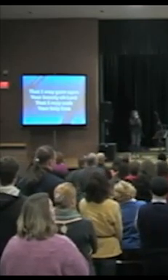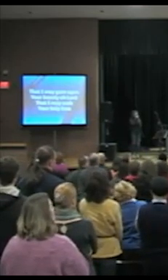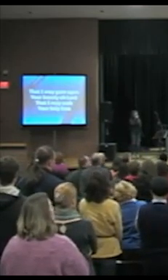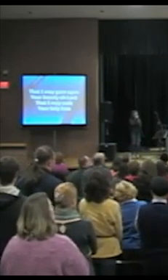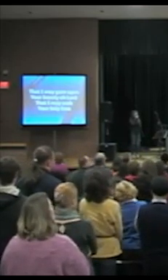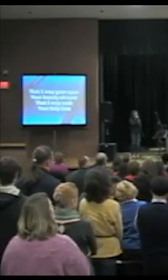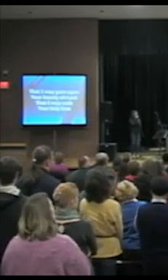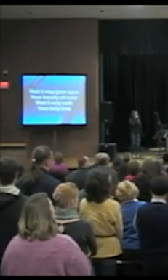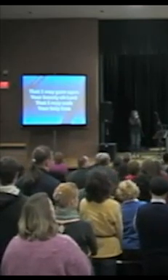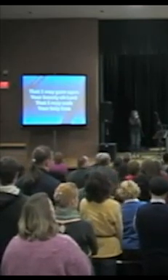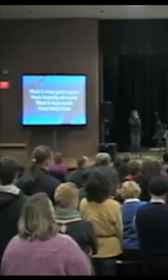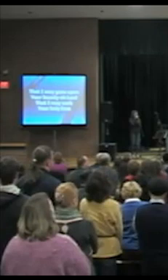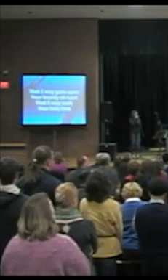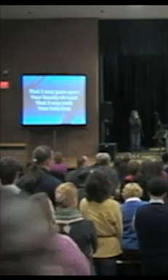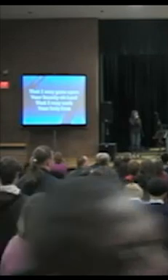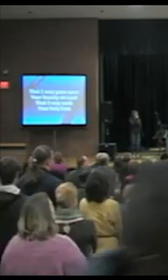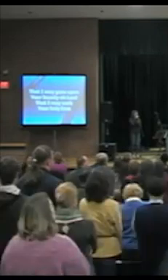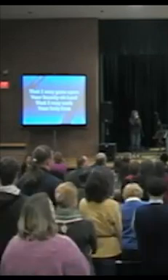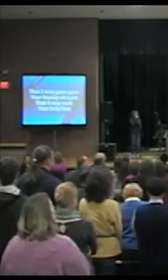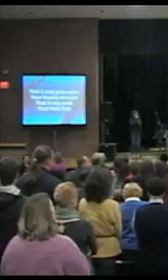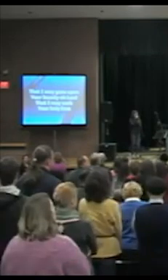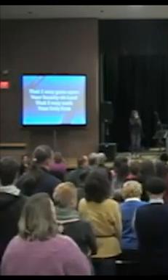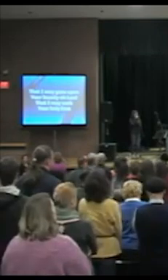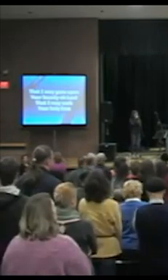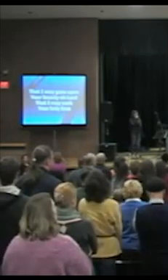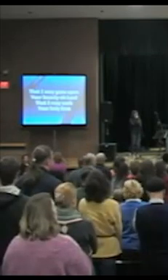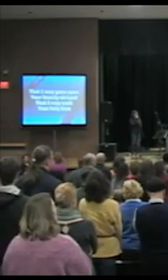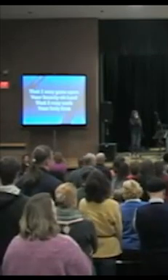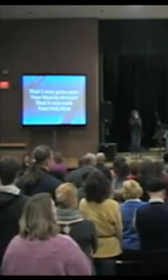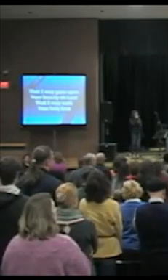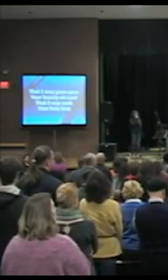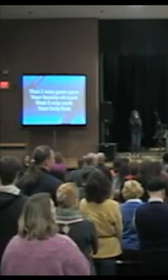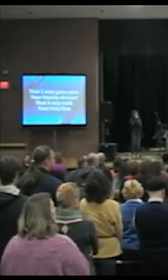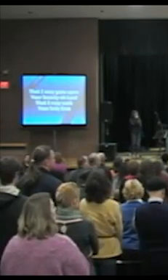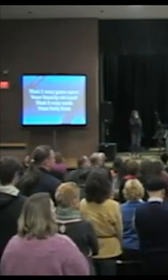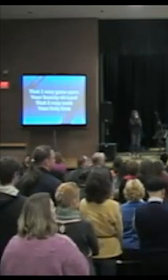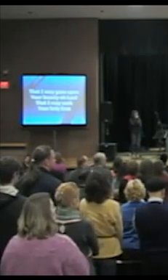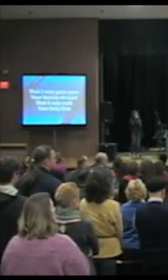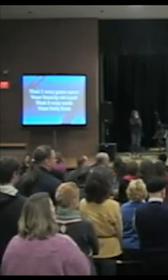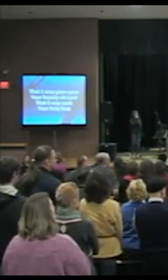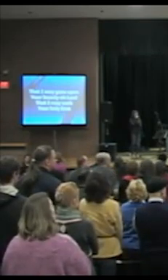Lord, that I may seek your holy